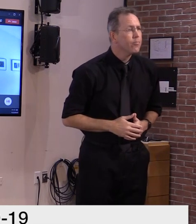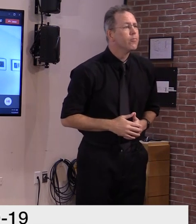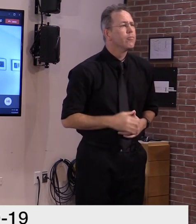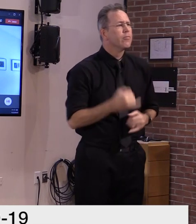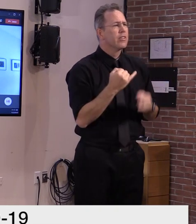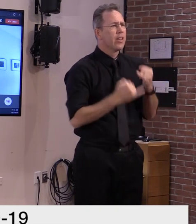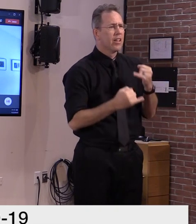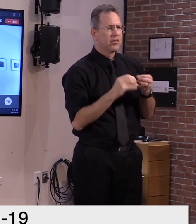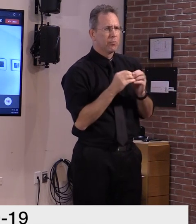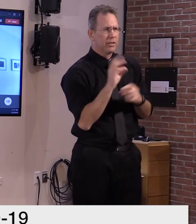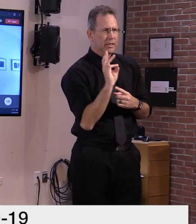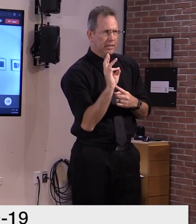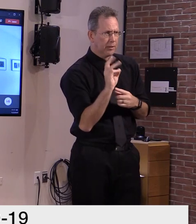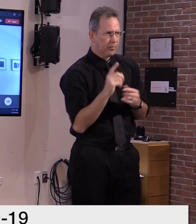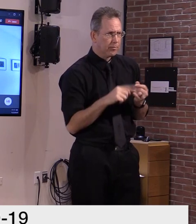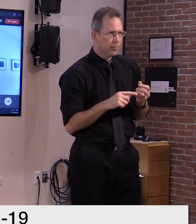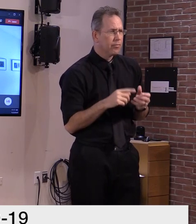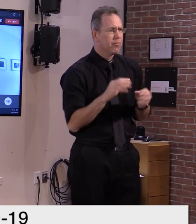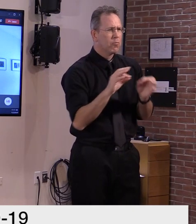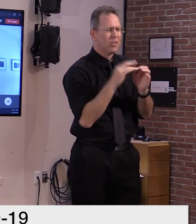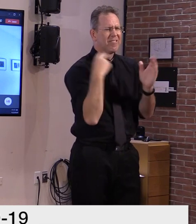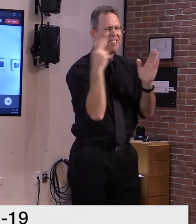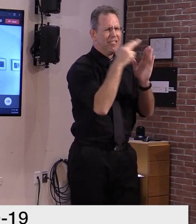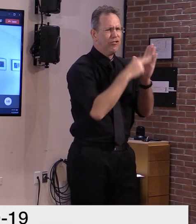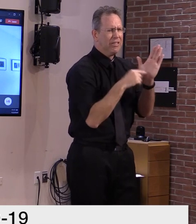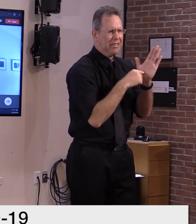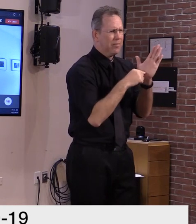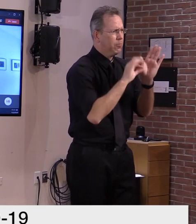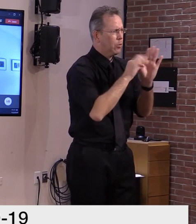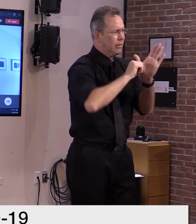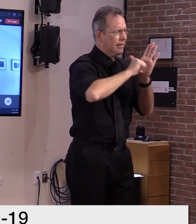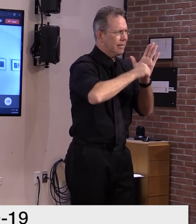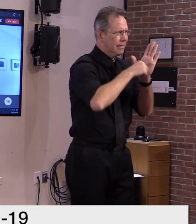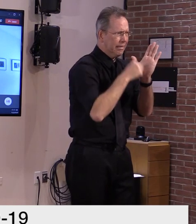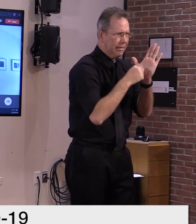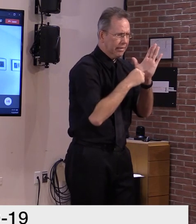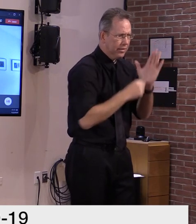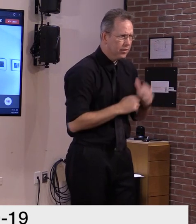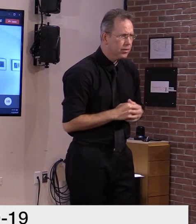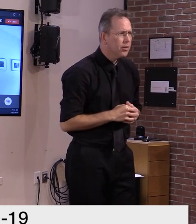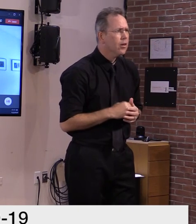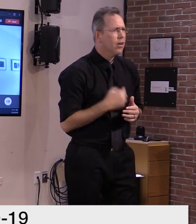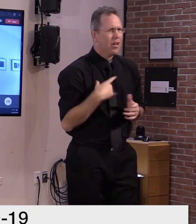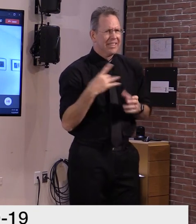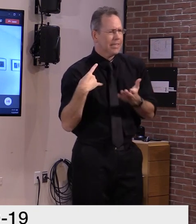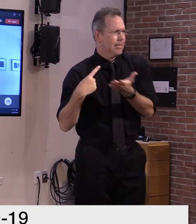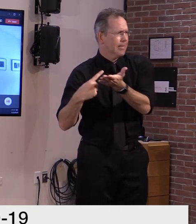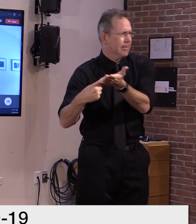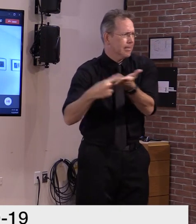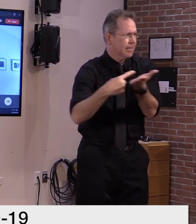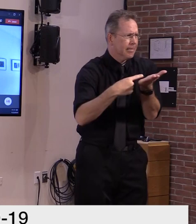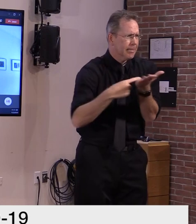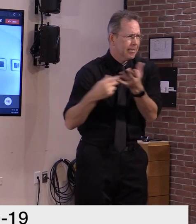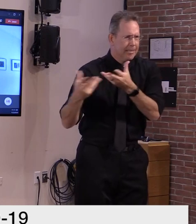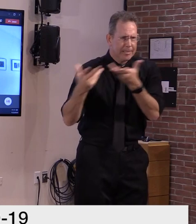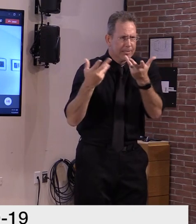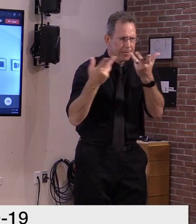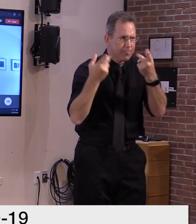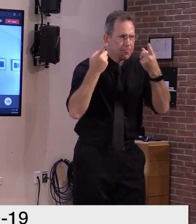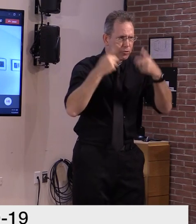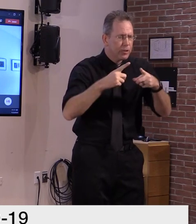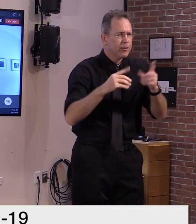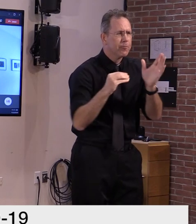want to really highlight is that we've worked with the ski areas to ensure that they're offering very